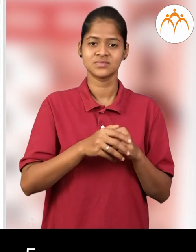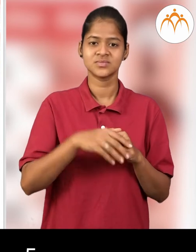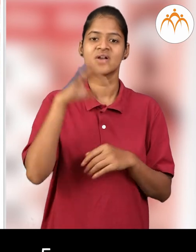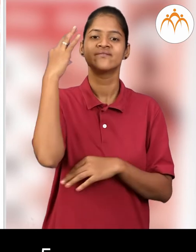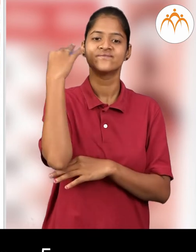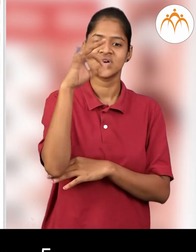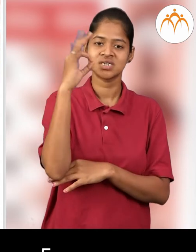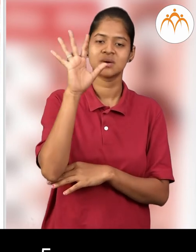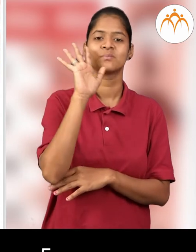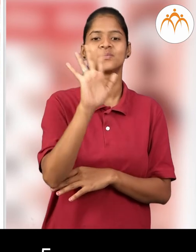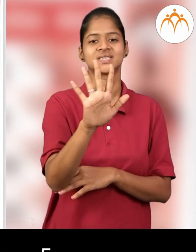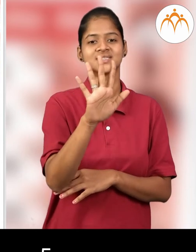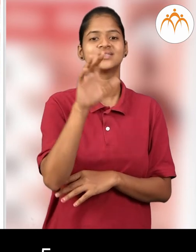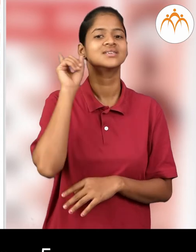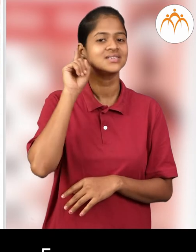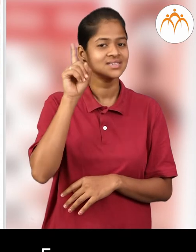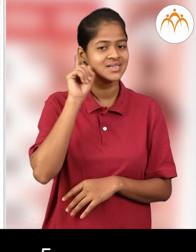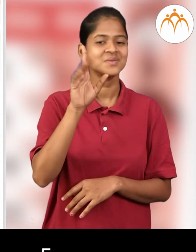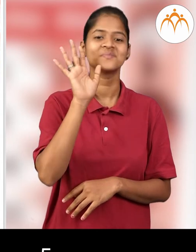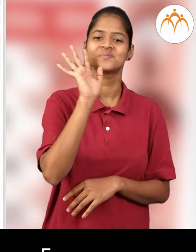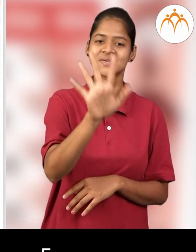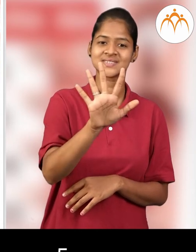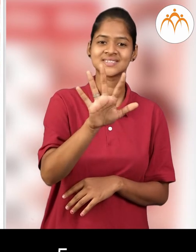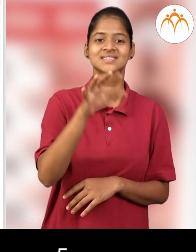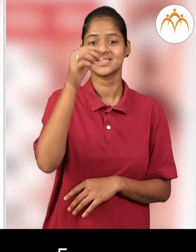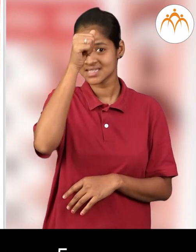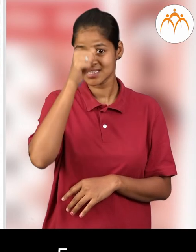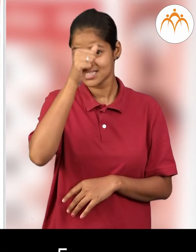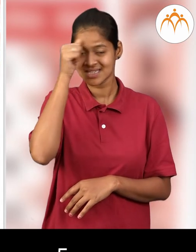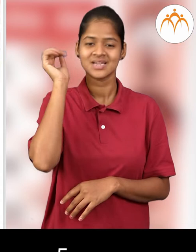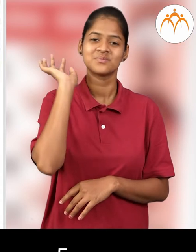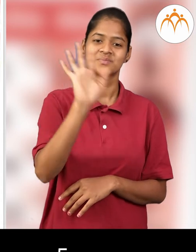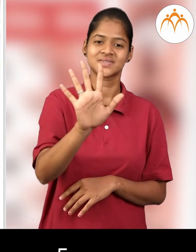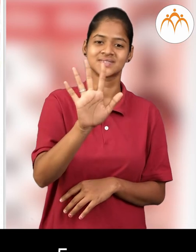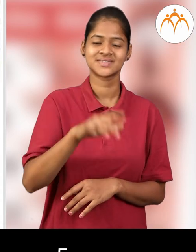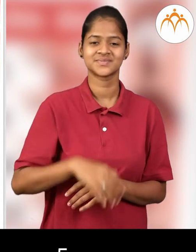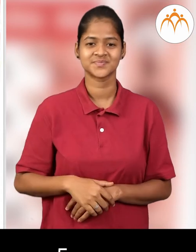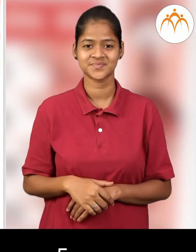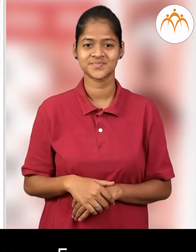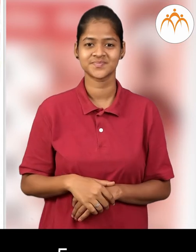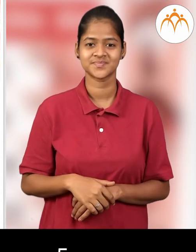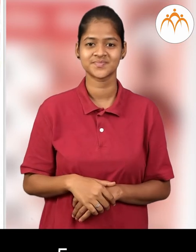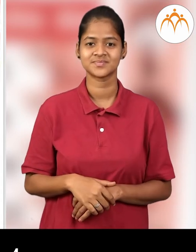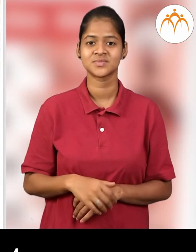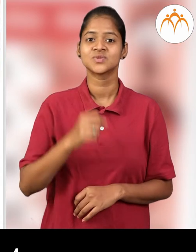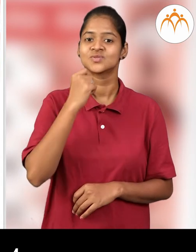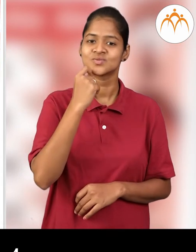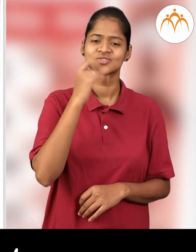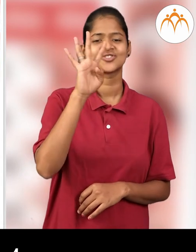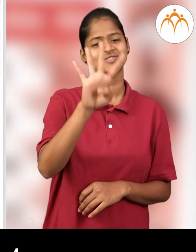Total Saturdays equal to 5. And total Sundays equal to 5. Mondays equal